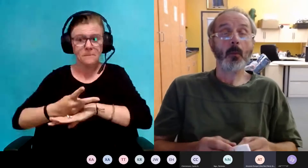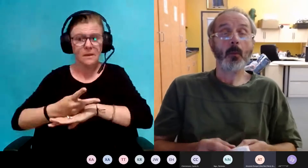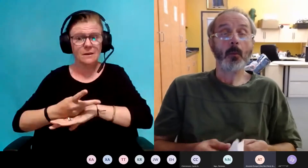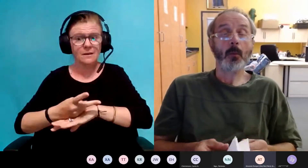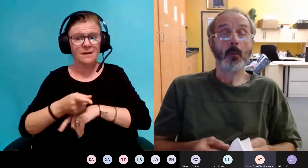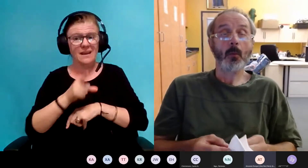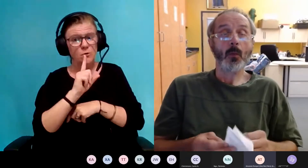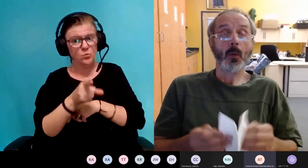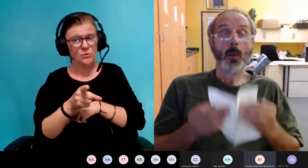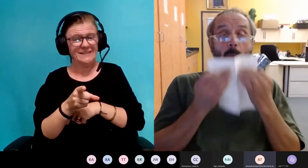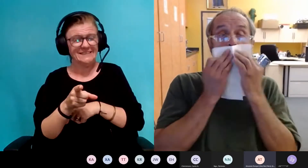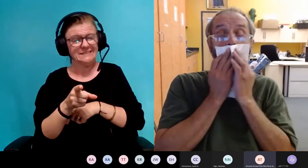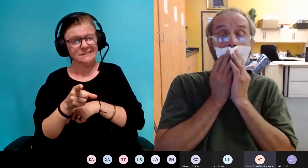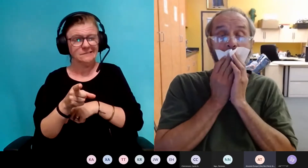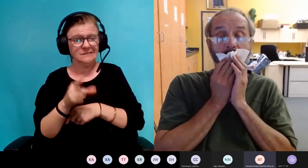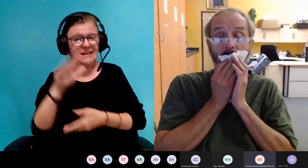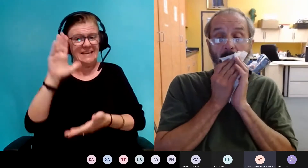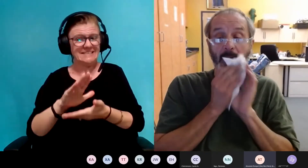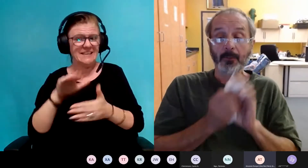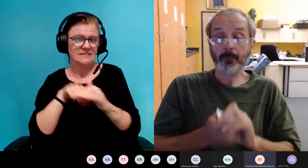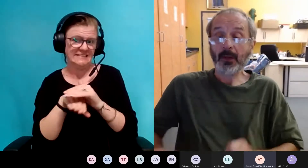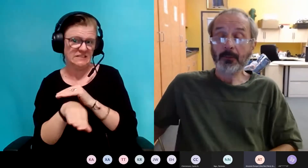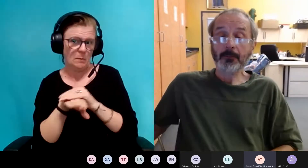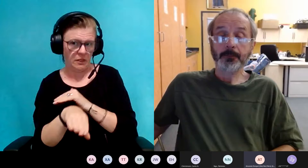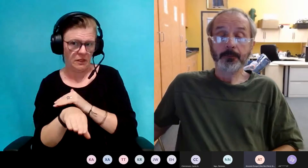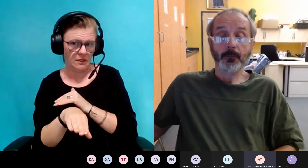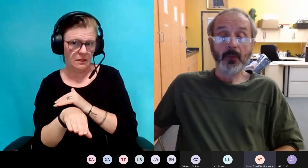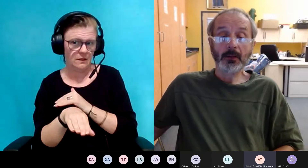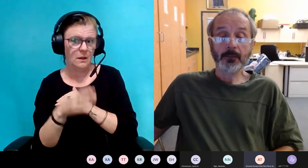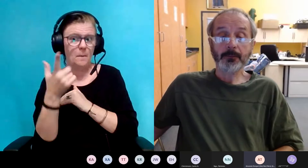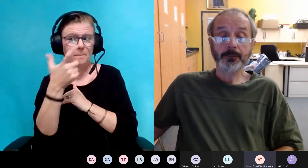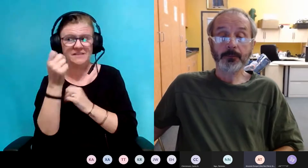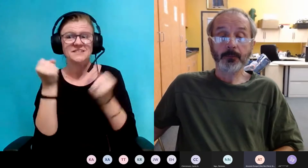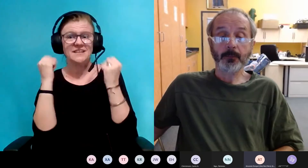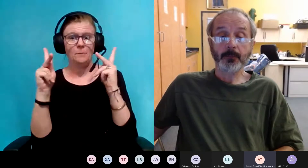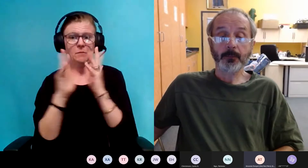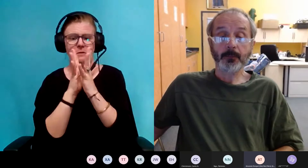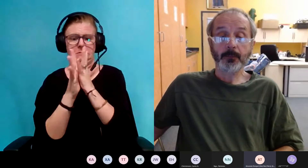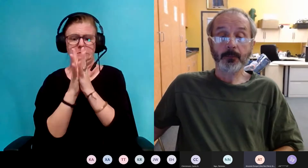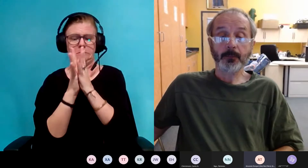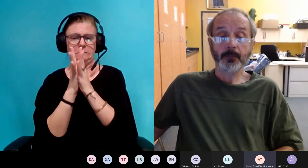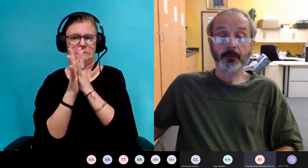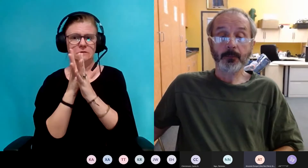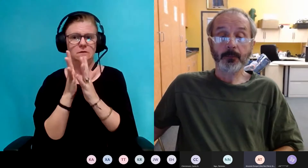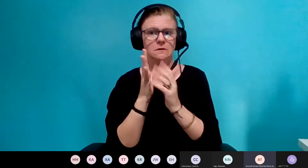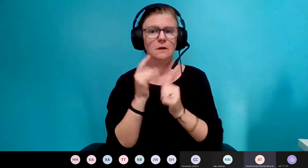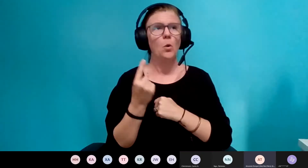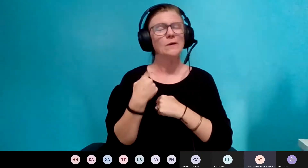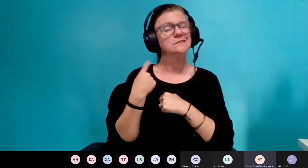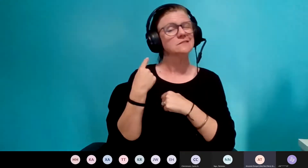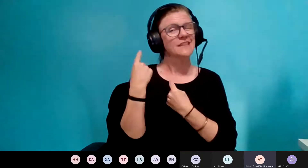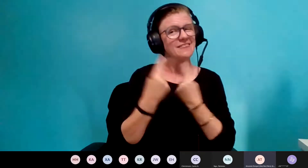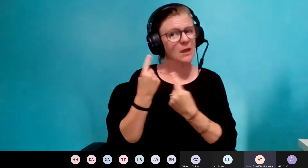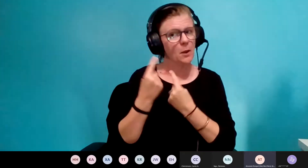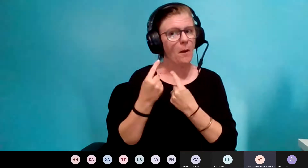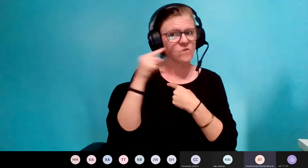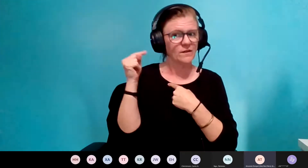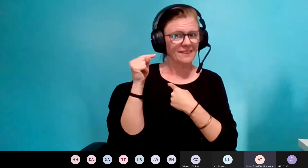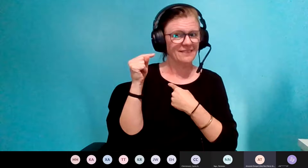actually less accessible when there's a volume of people. So I think one of the things that you have to think about